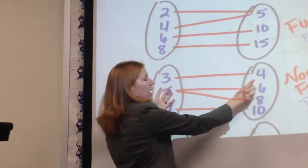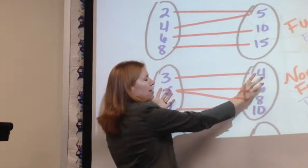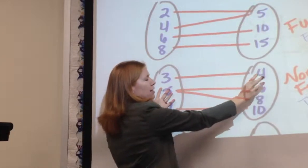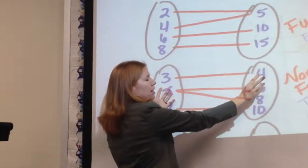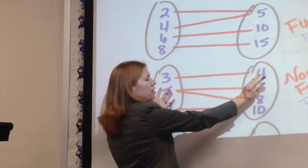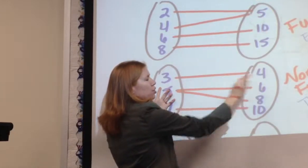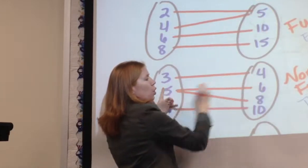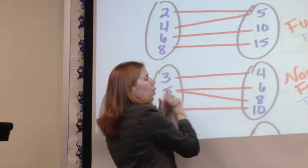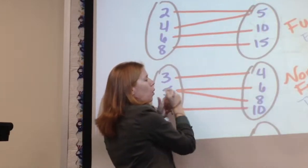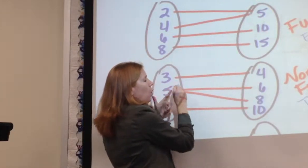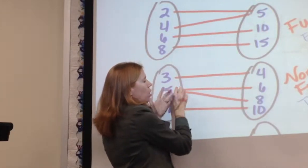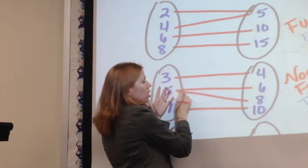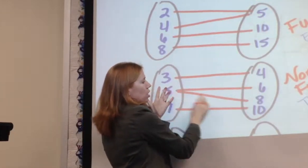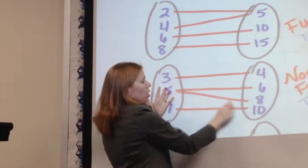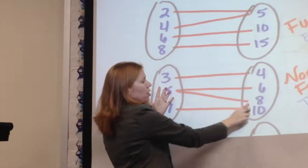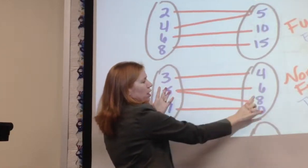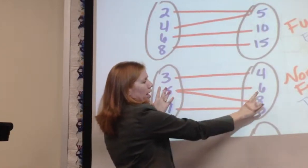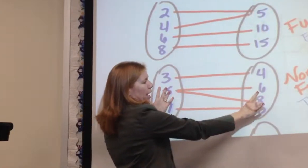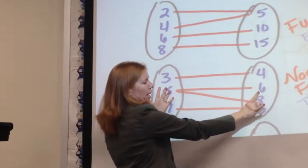has 6 or 8.